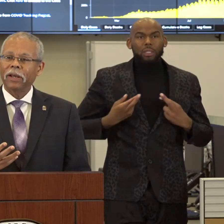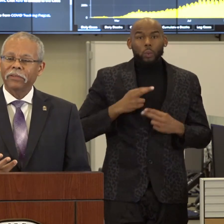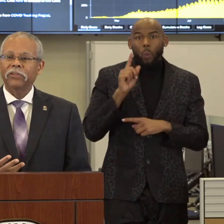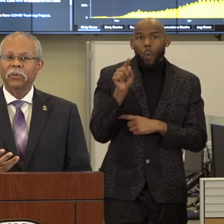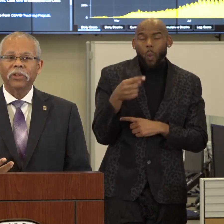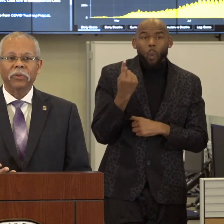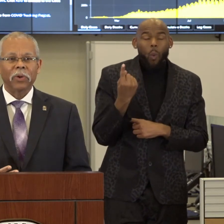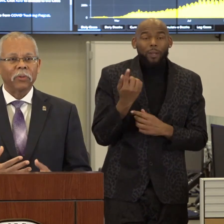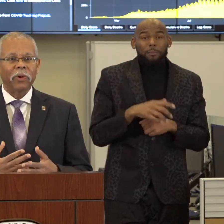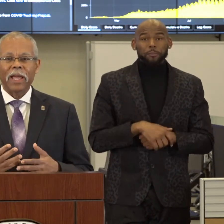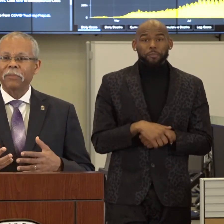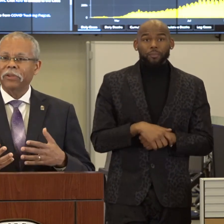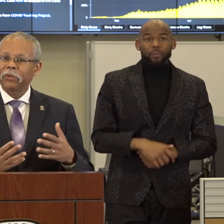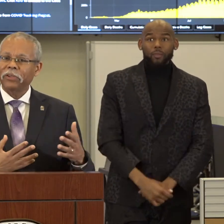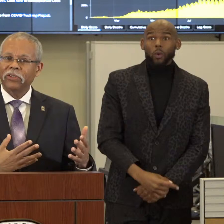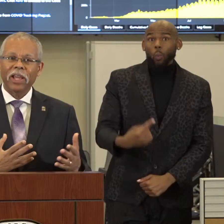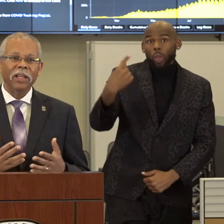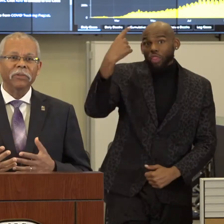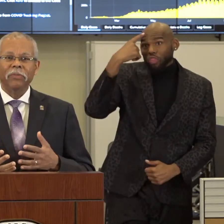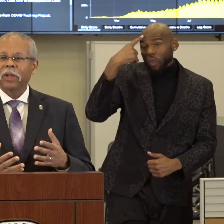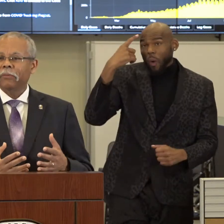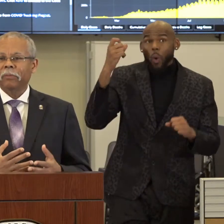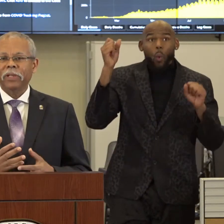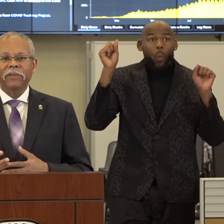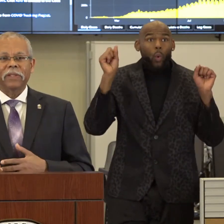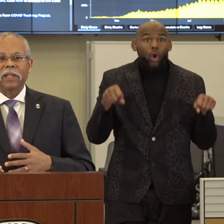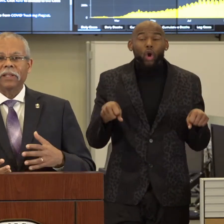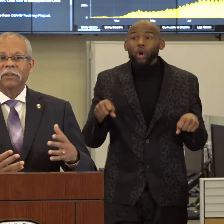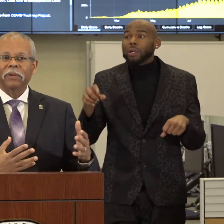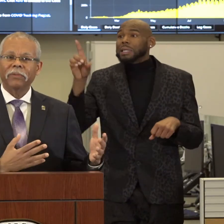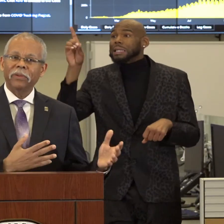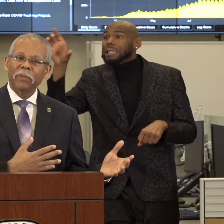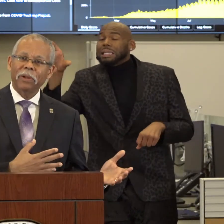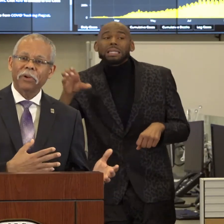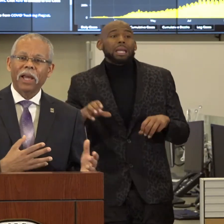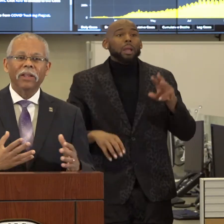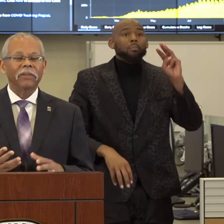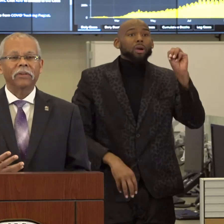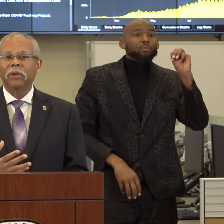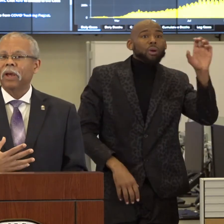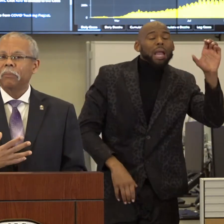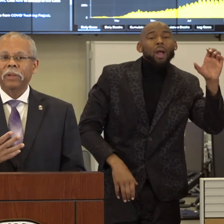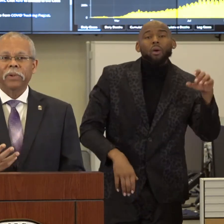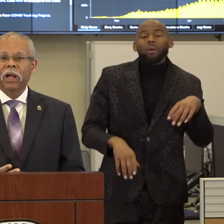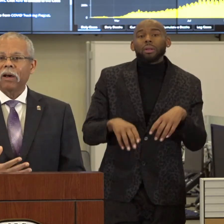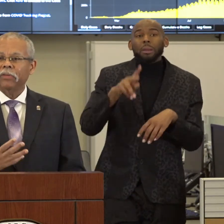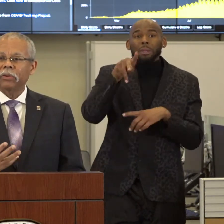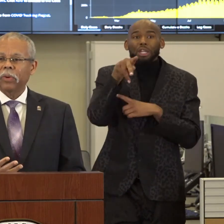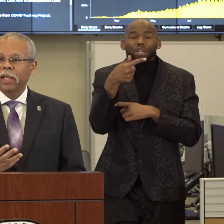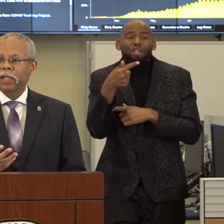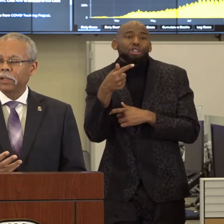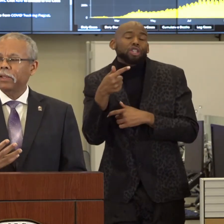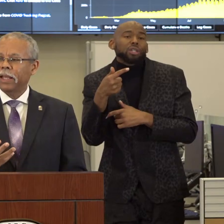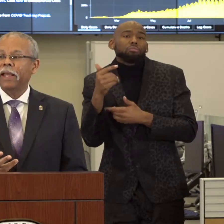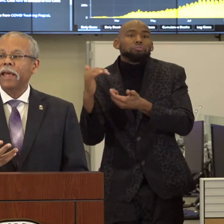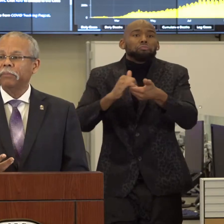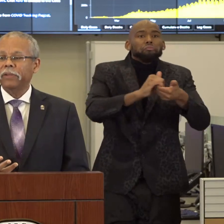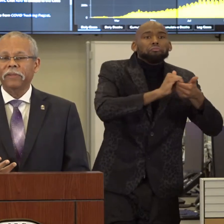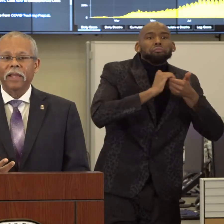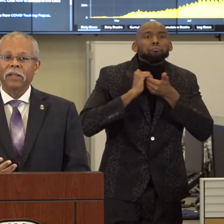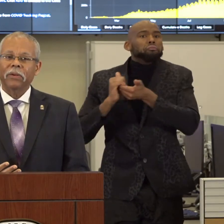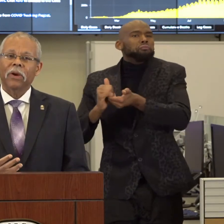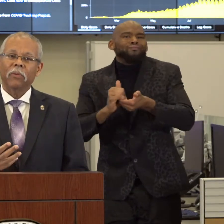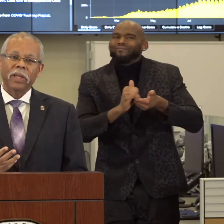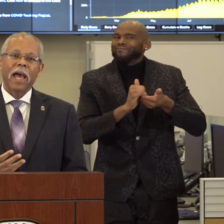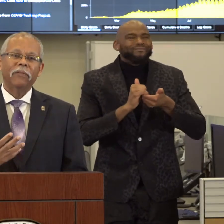to be a situation where we were able to exchange from DC to Montgomery County, et cetera, but because of the way it has